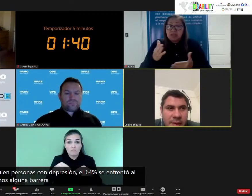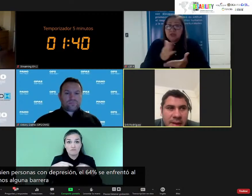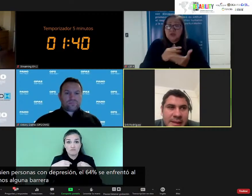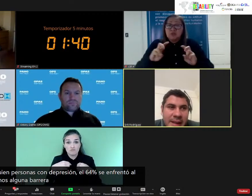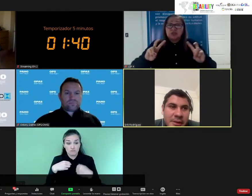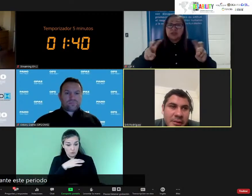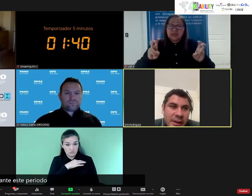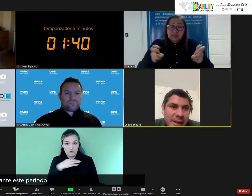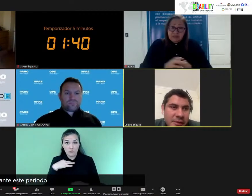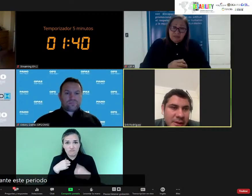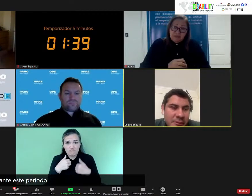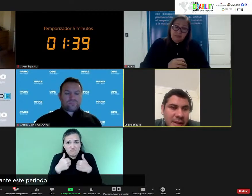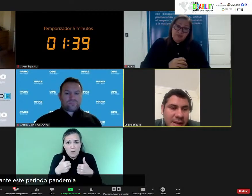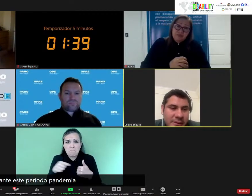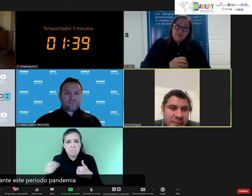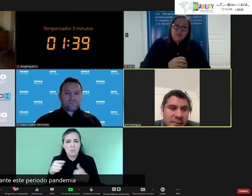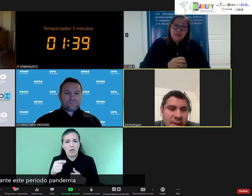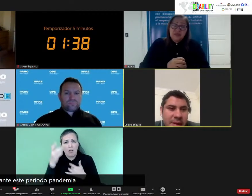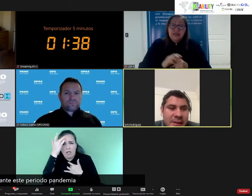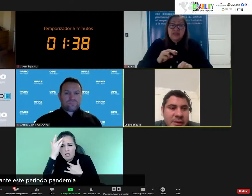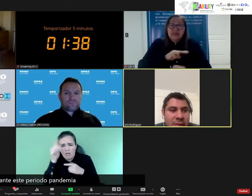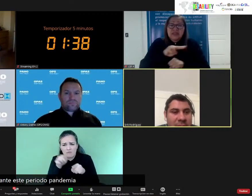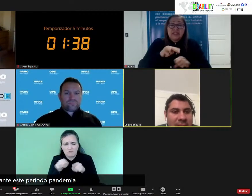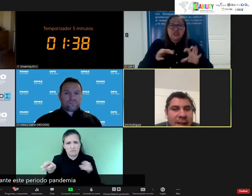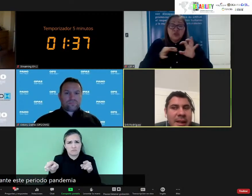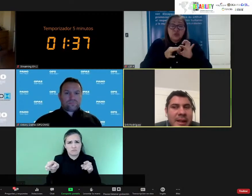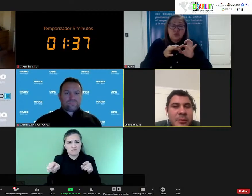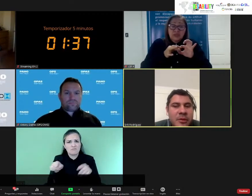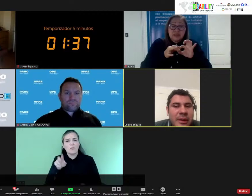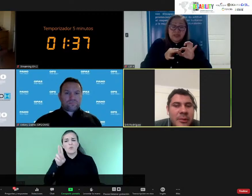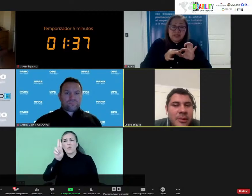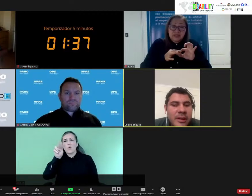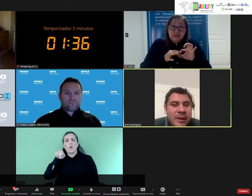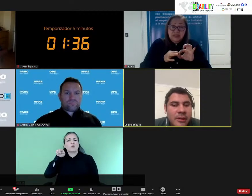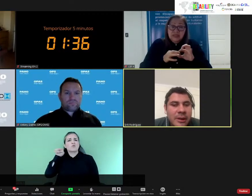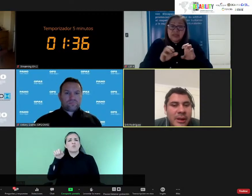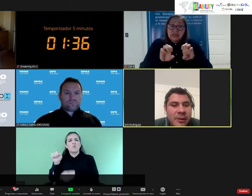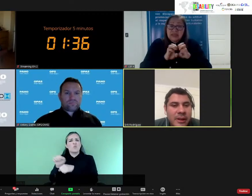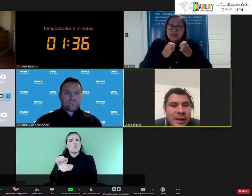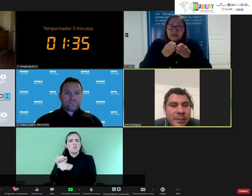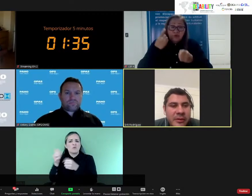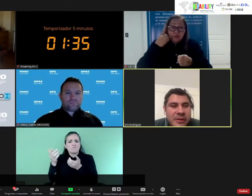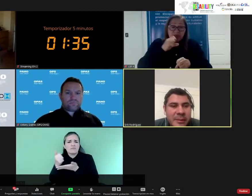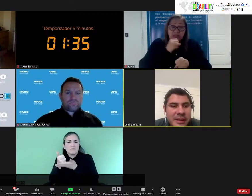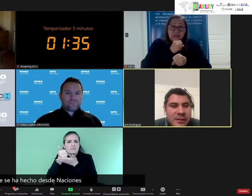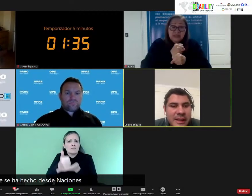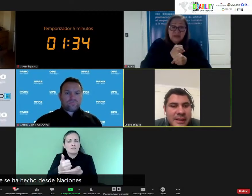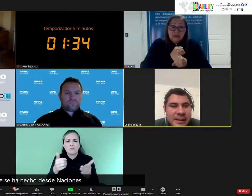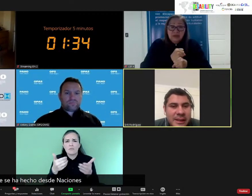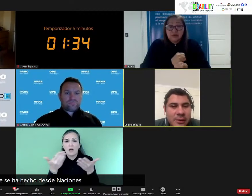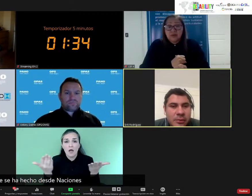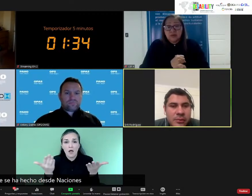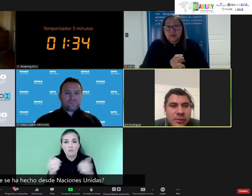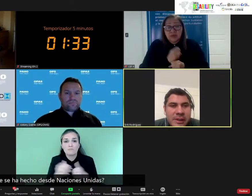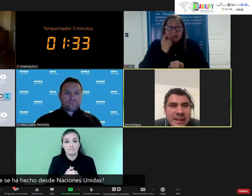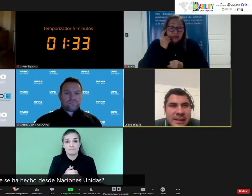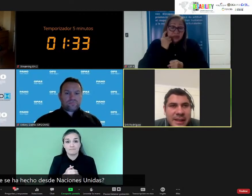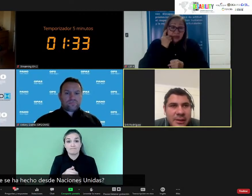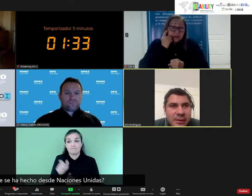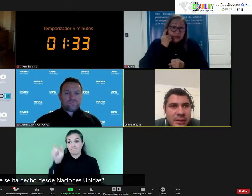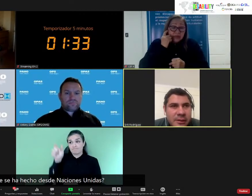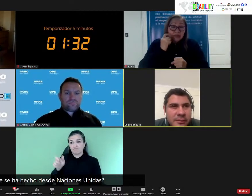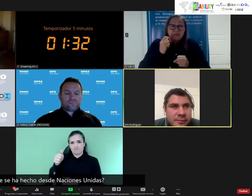system amidst the pandemic what has it been done from the u.n well in the